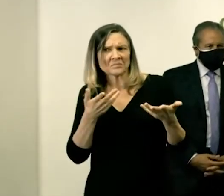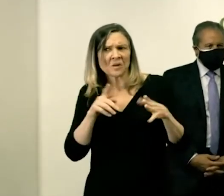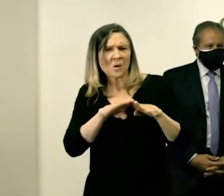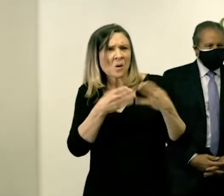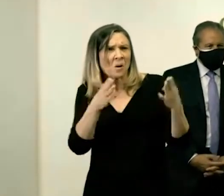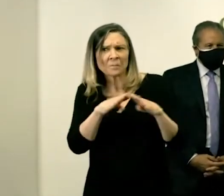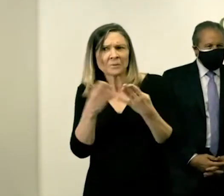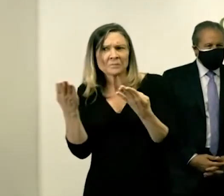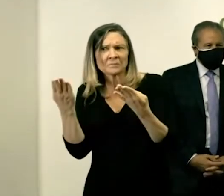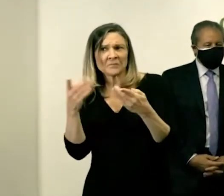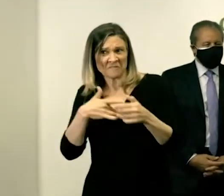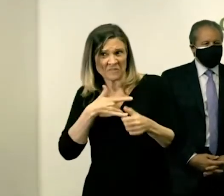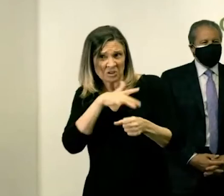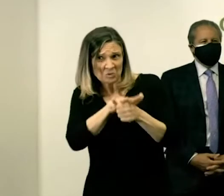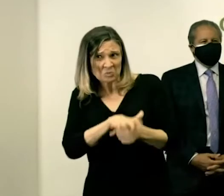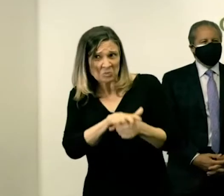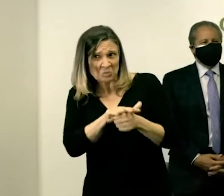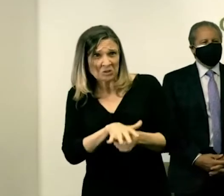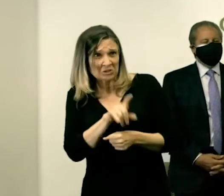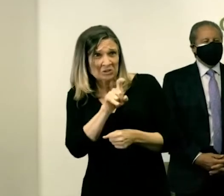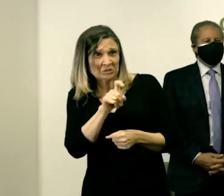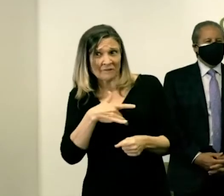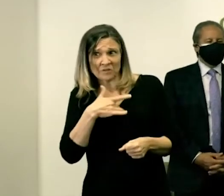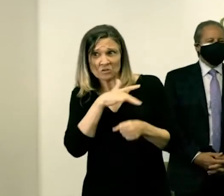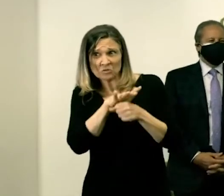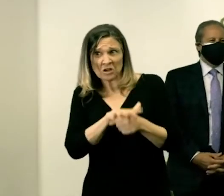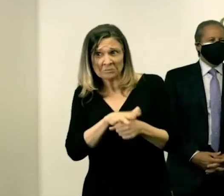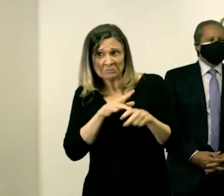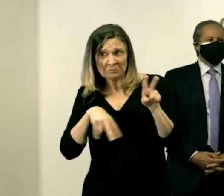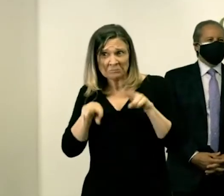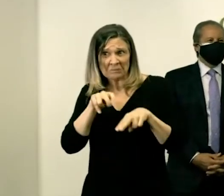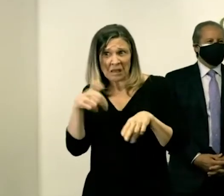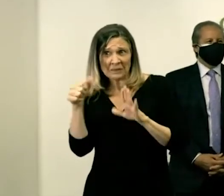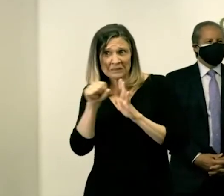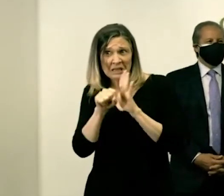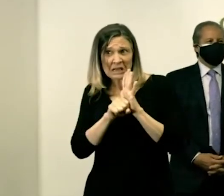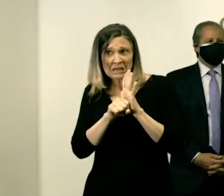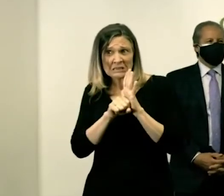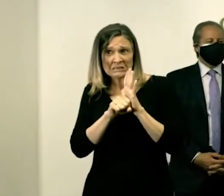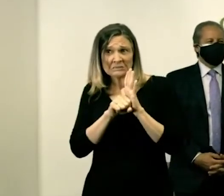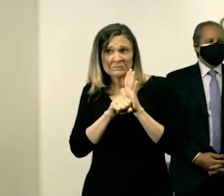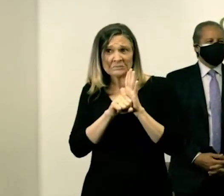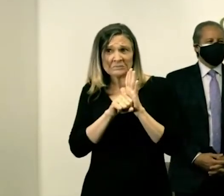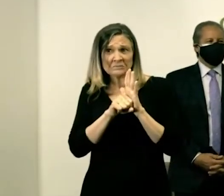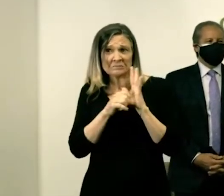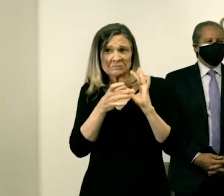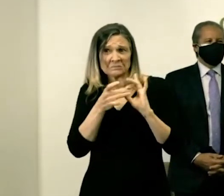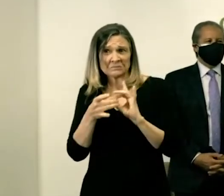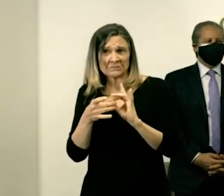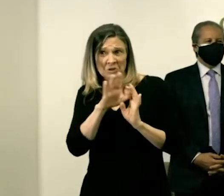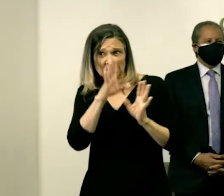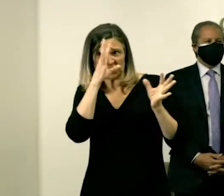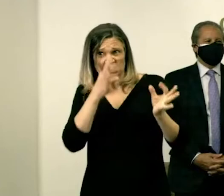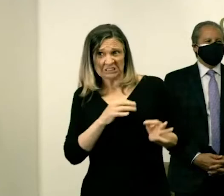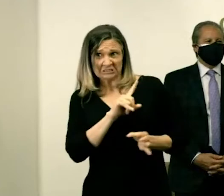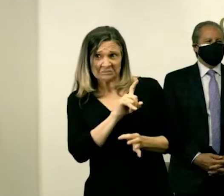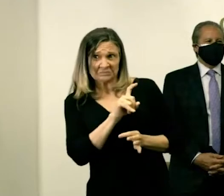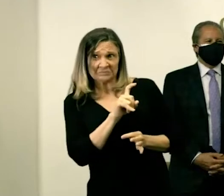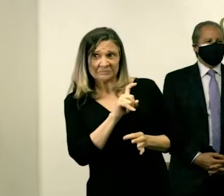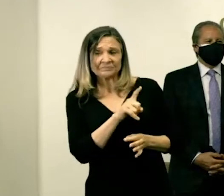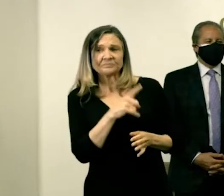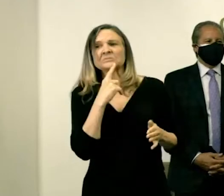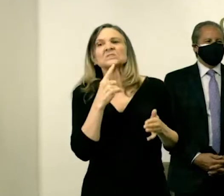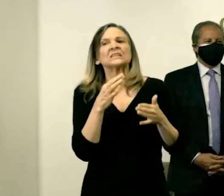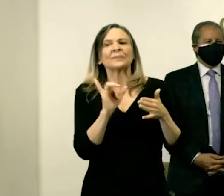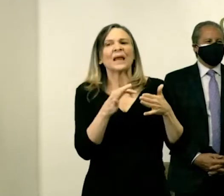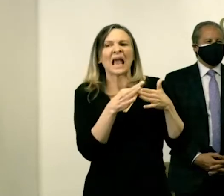any pressure at all looking around at other states, or was that not relevant to your decision? We're guided by the data, by the